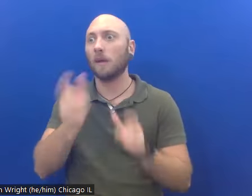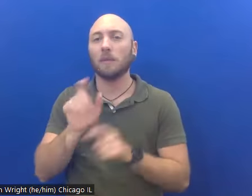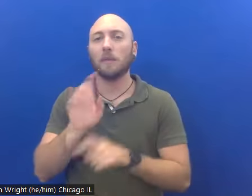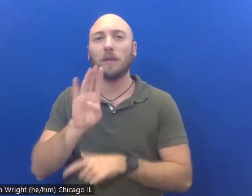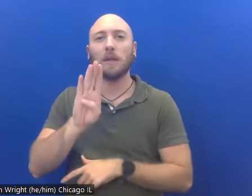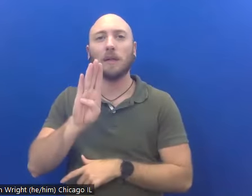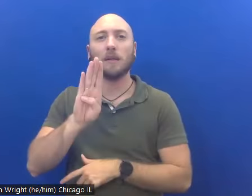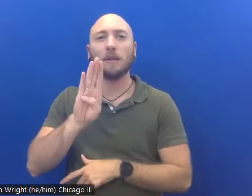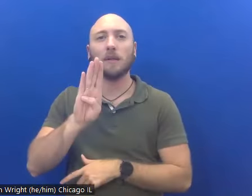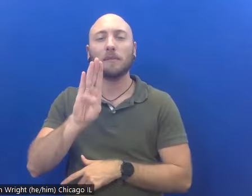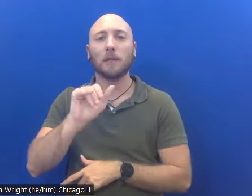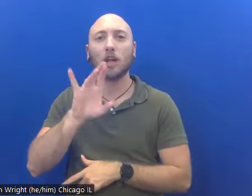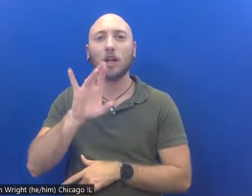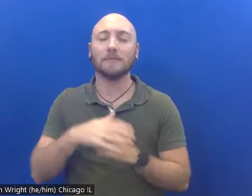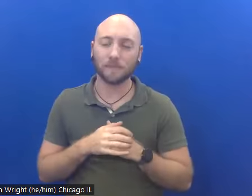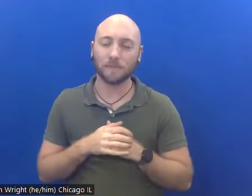into that,